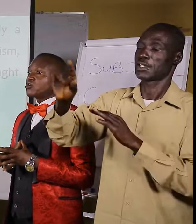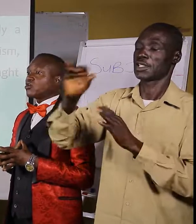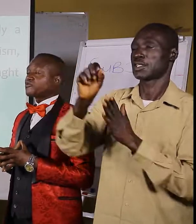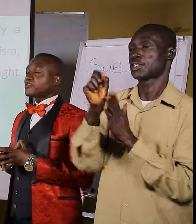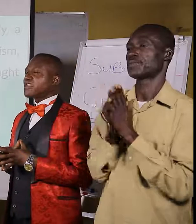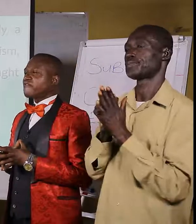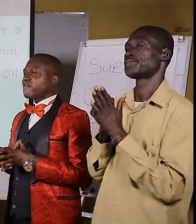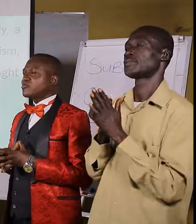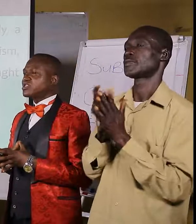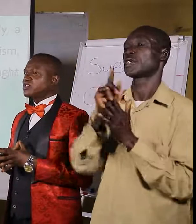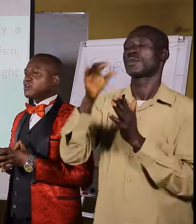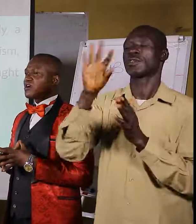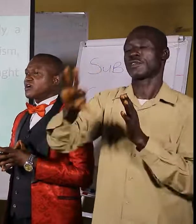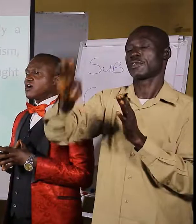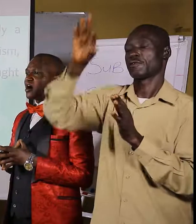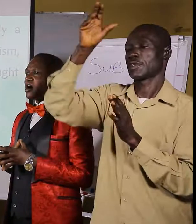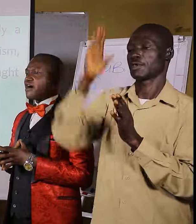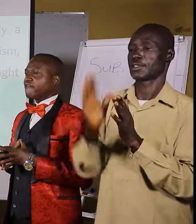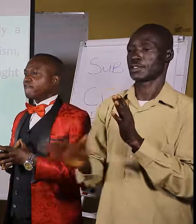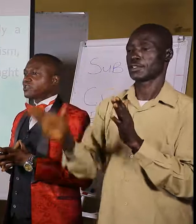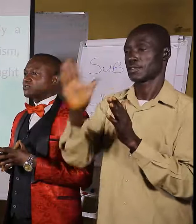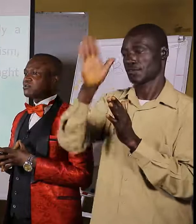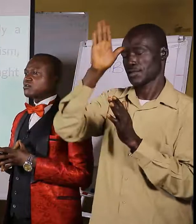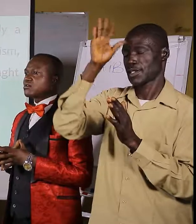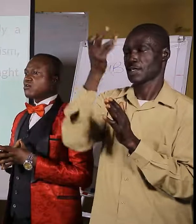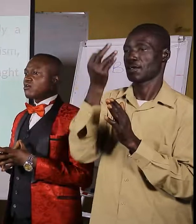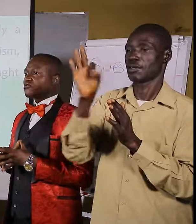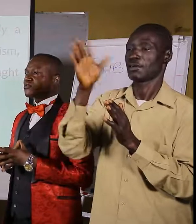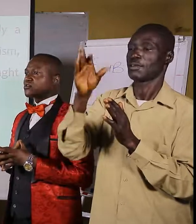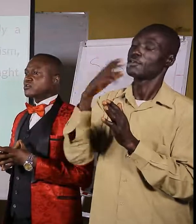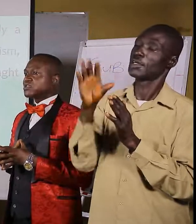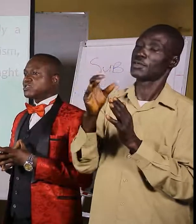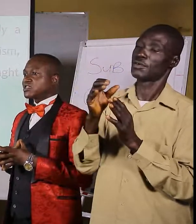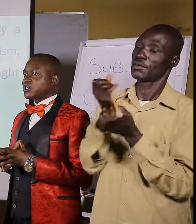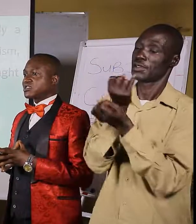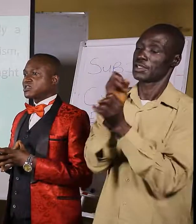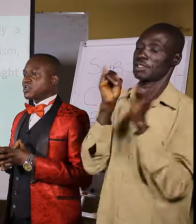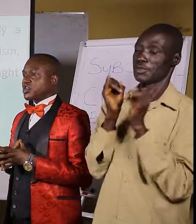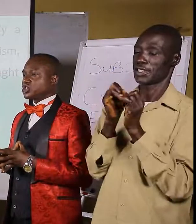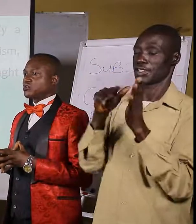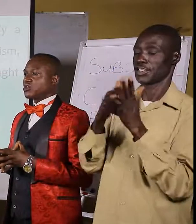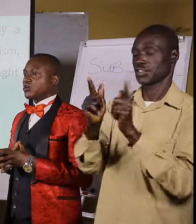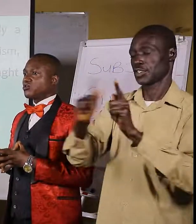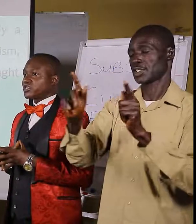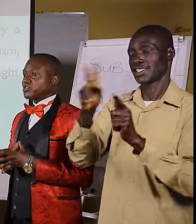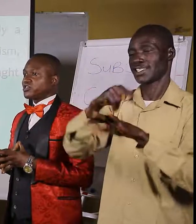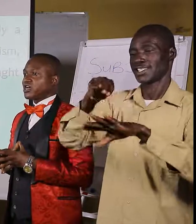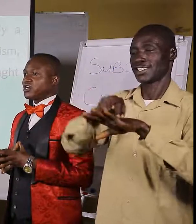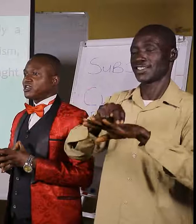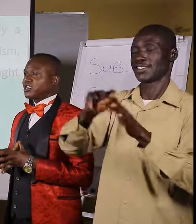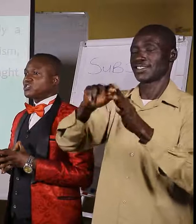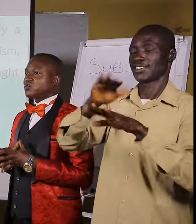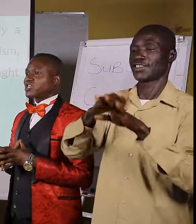one of the founding fathers of this great nation called